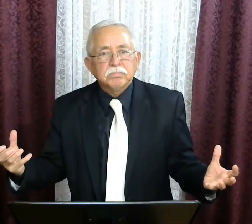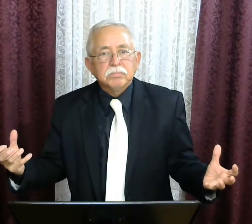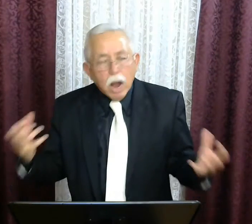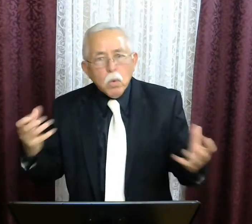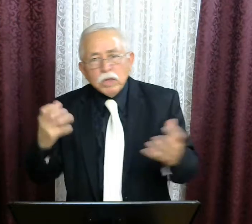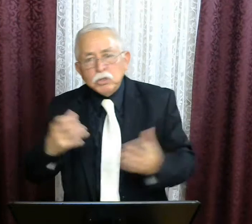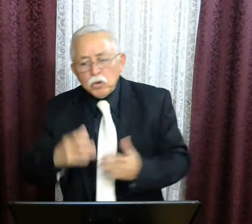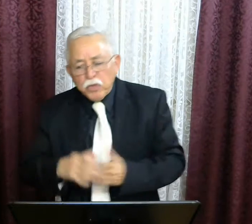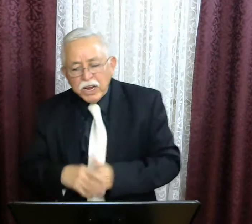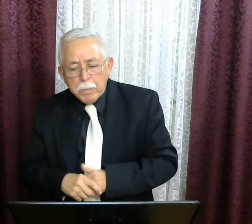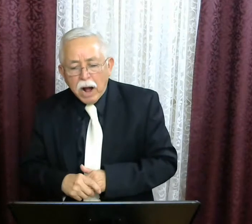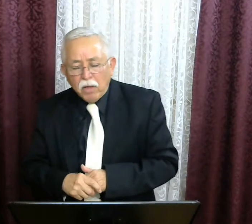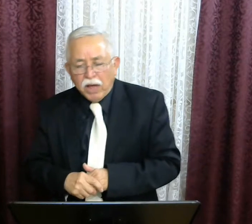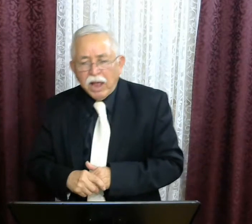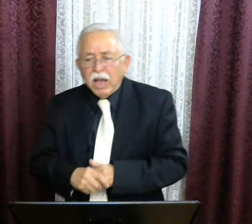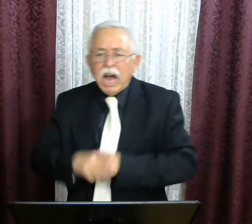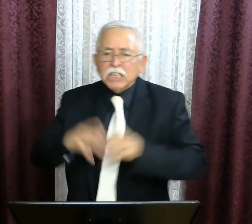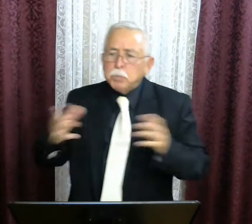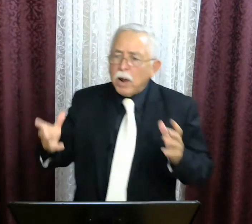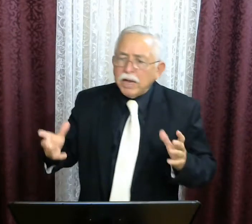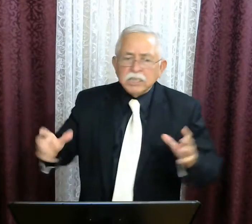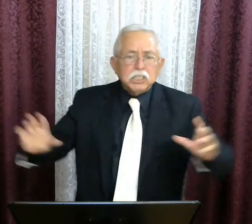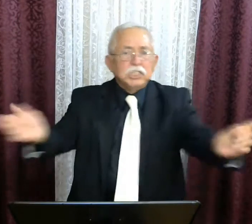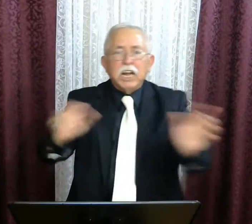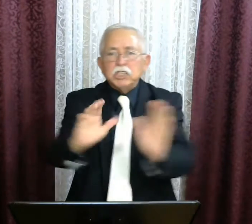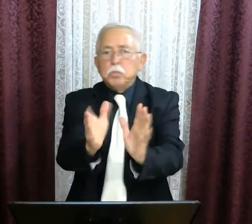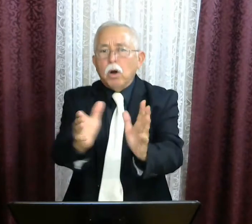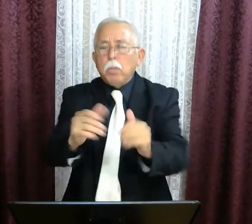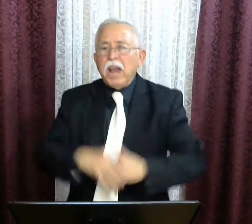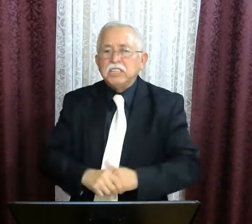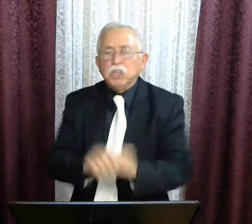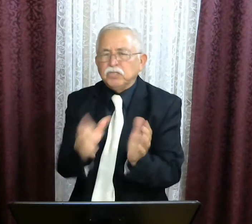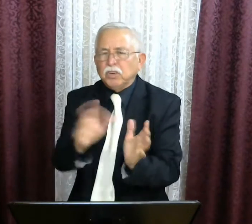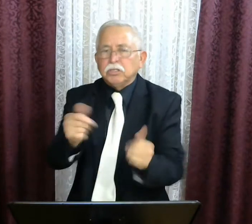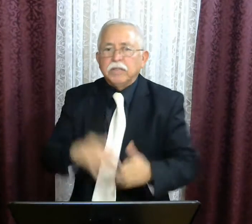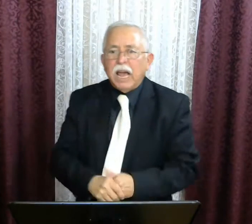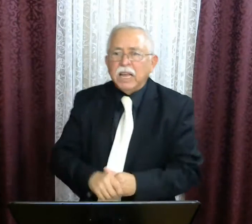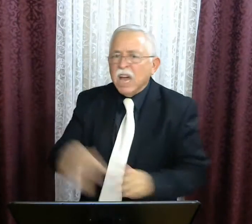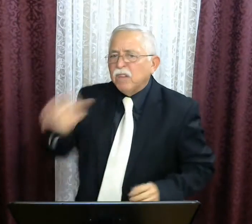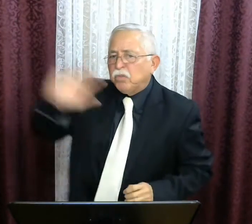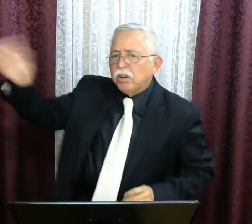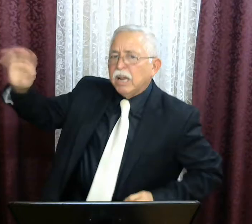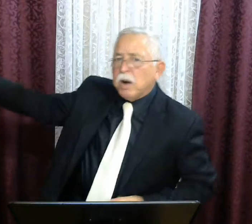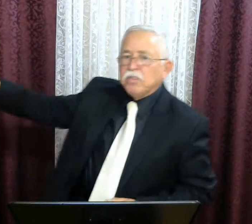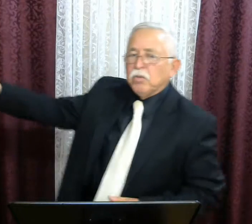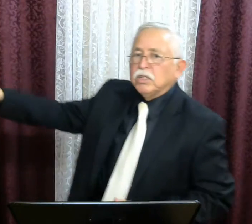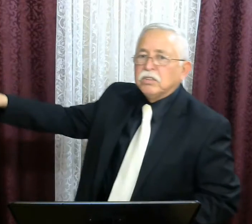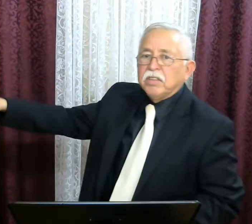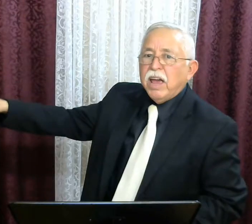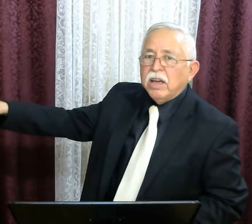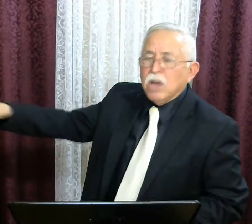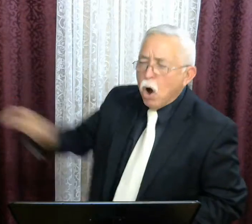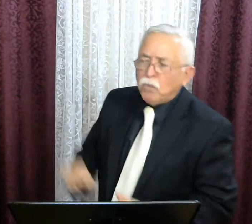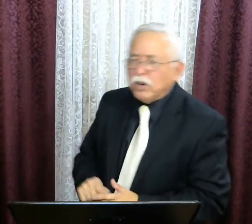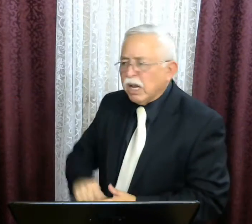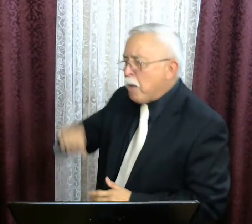I want you to think about that. God's plan is not a small plan just for today and forget about the rest of the day, or forget about the